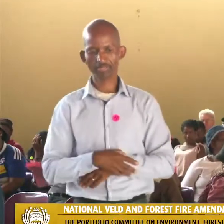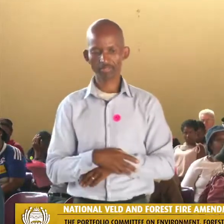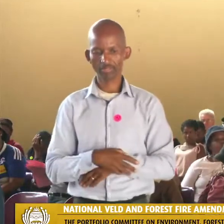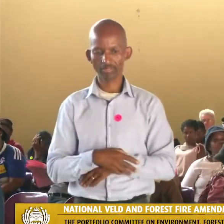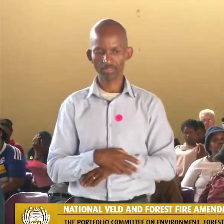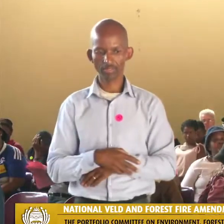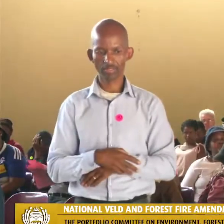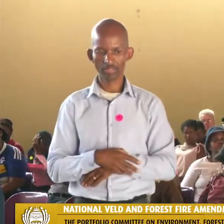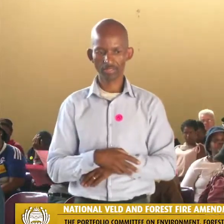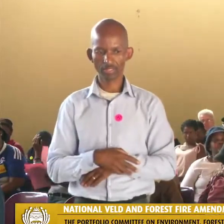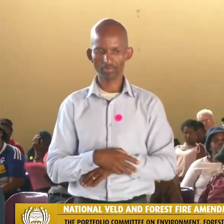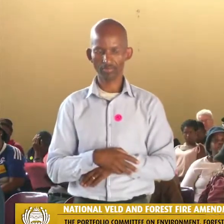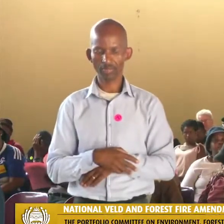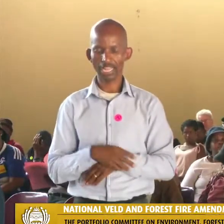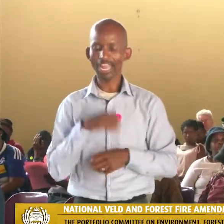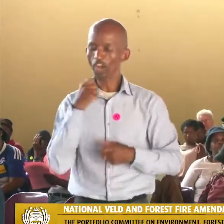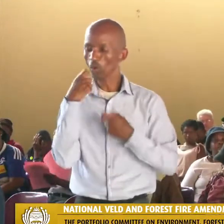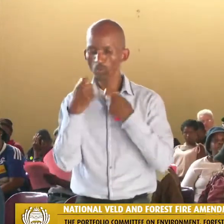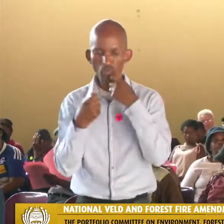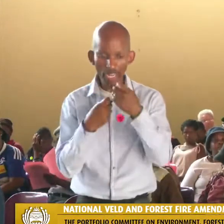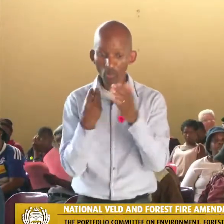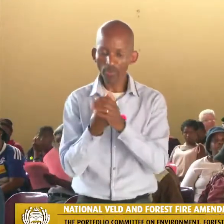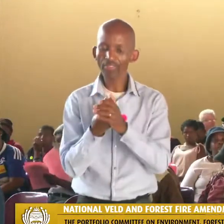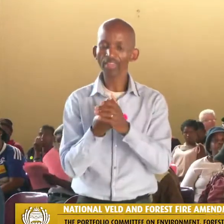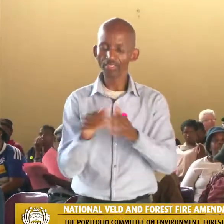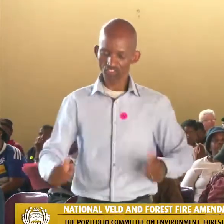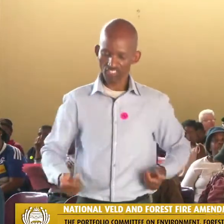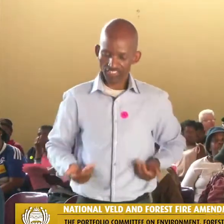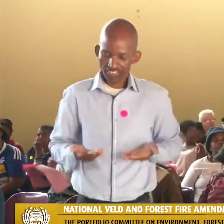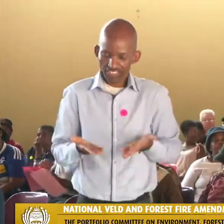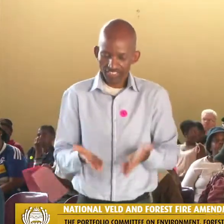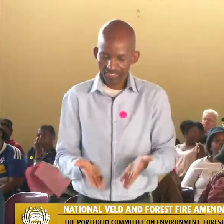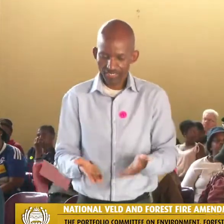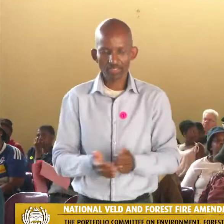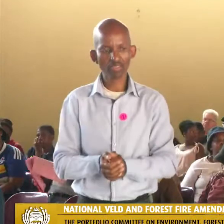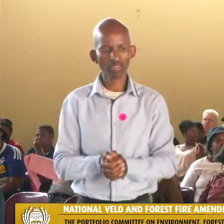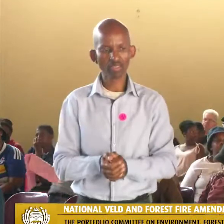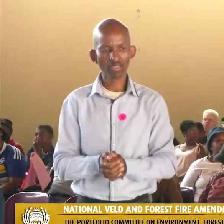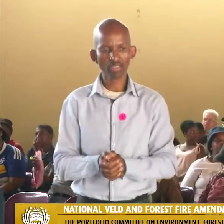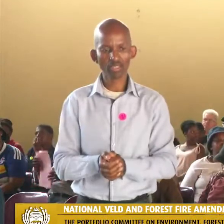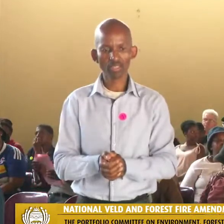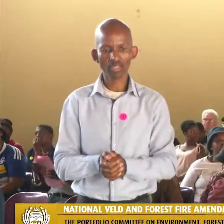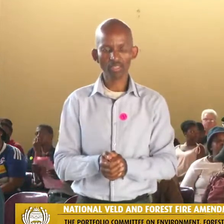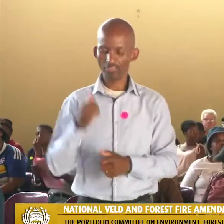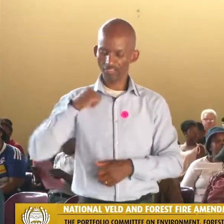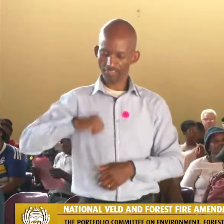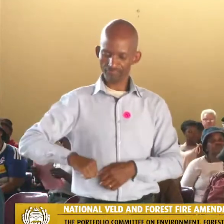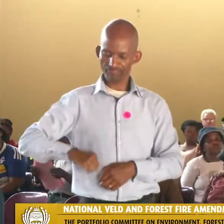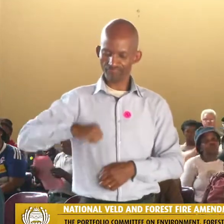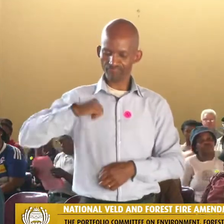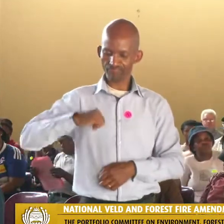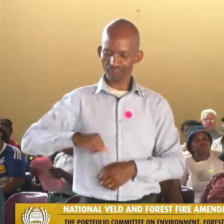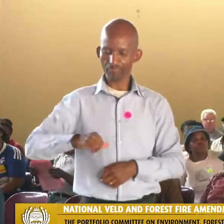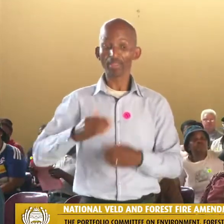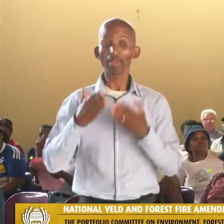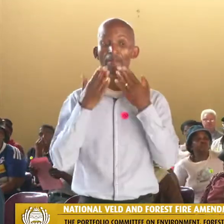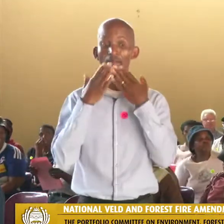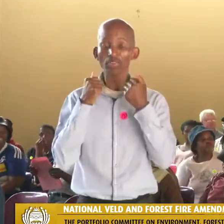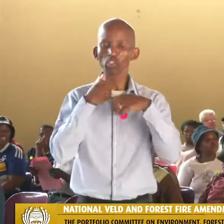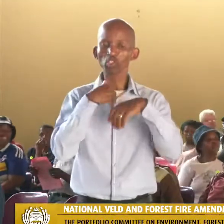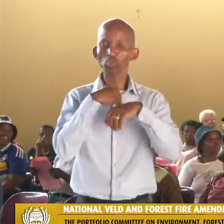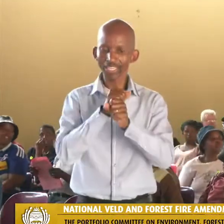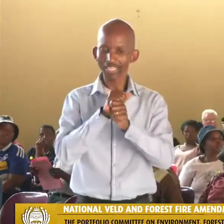le ka di-services. I Ha ke mas- also has complained about the services. ha ke masepala wa rena o tlile